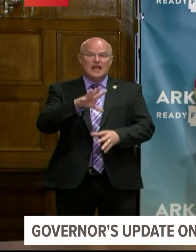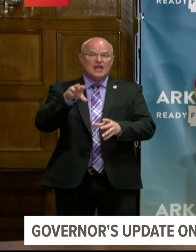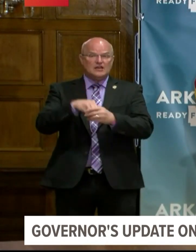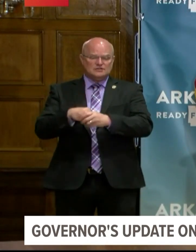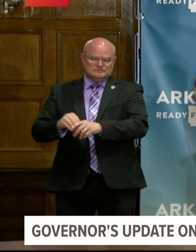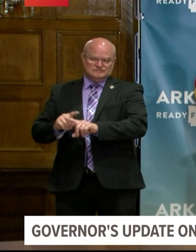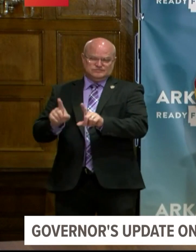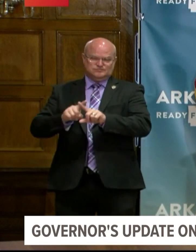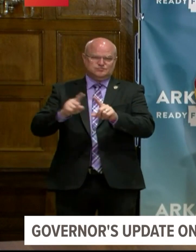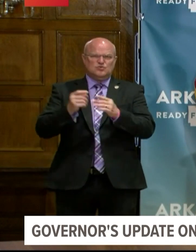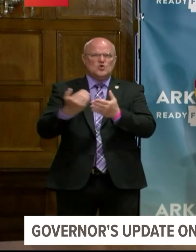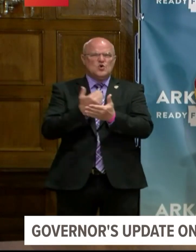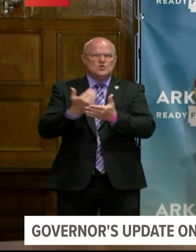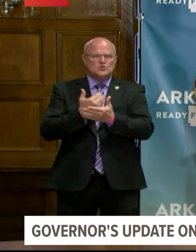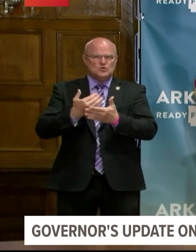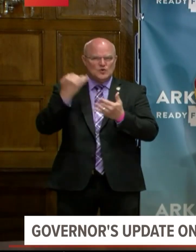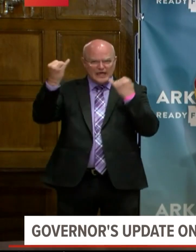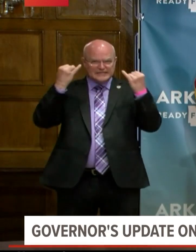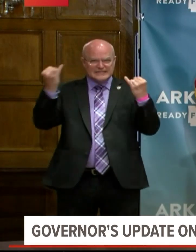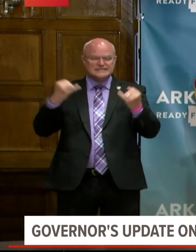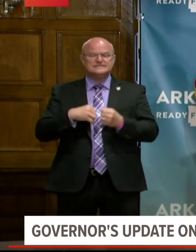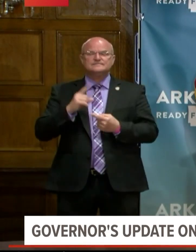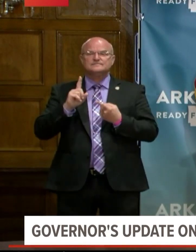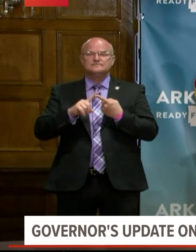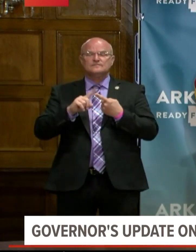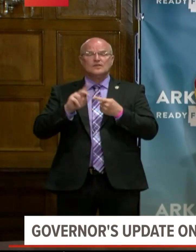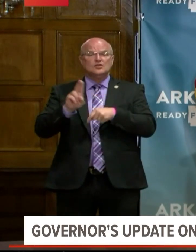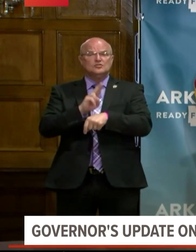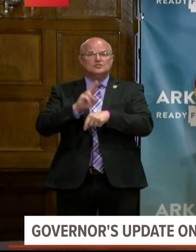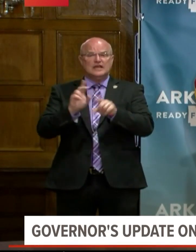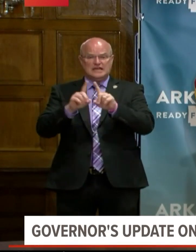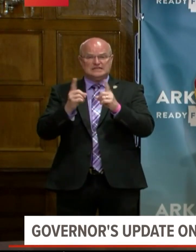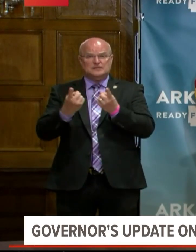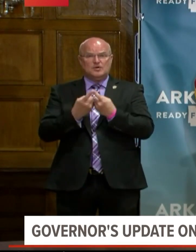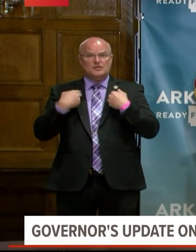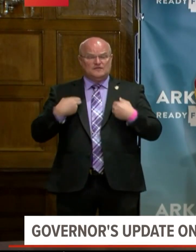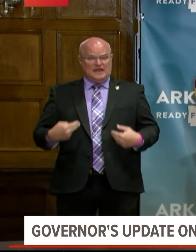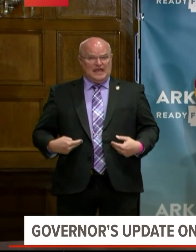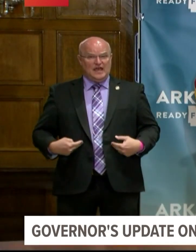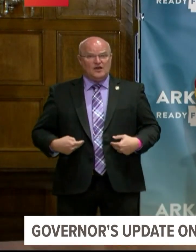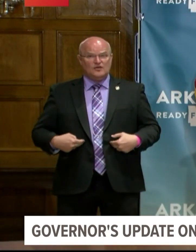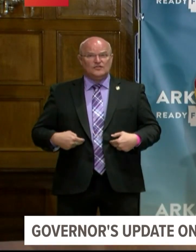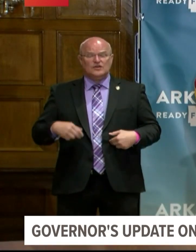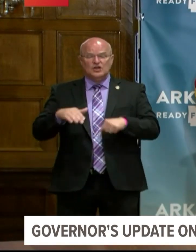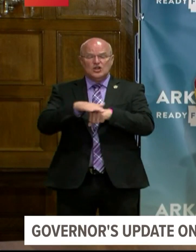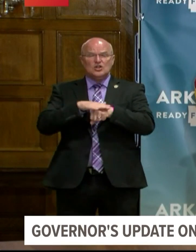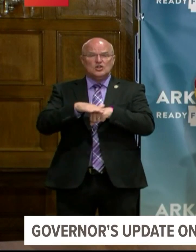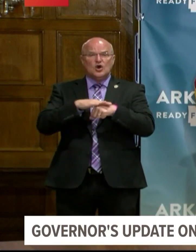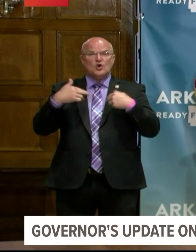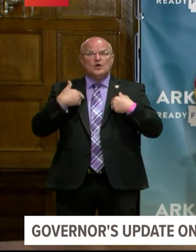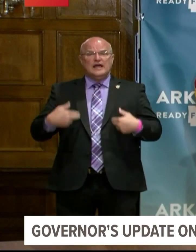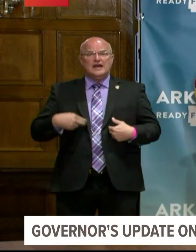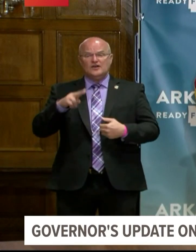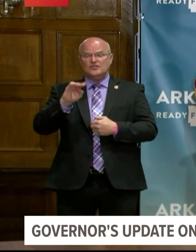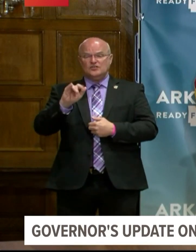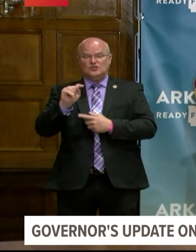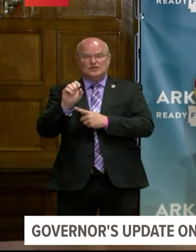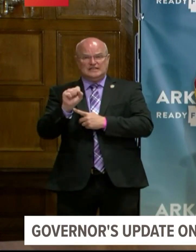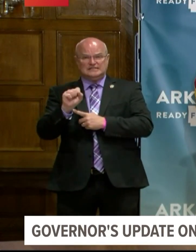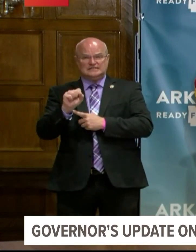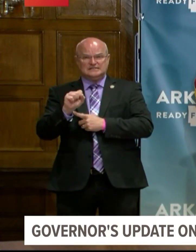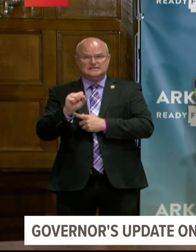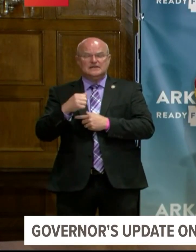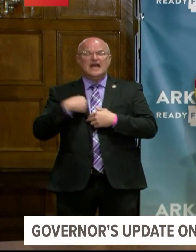a number of new items. One of them will be utilizing our Department of Health local health units. We